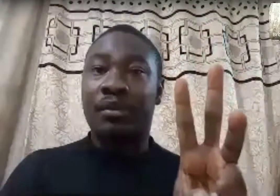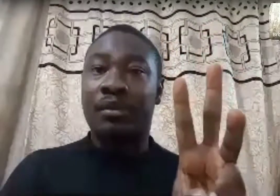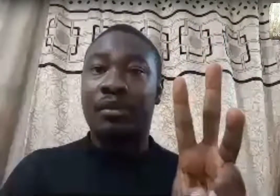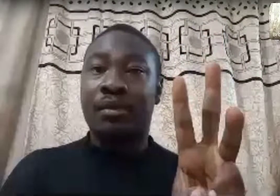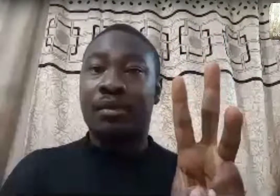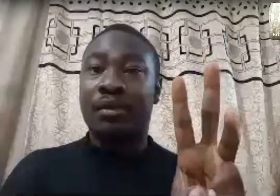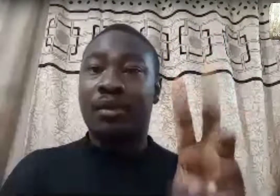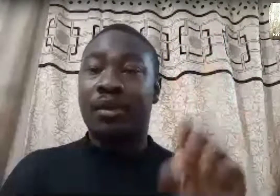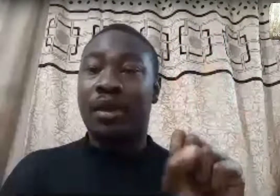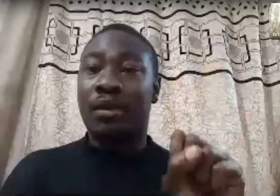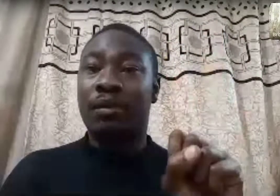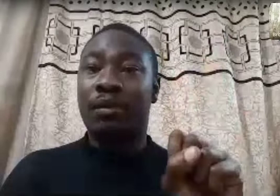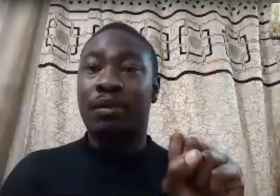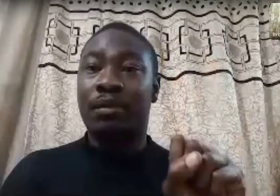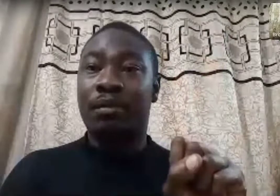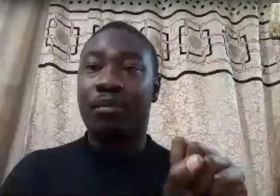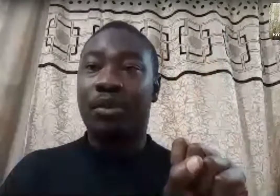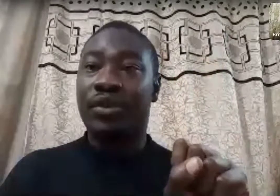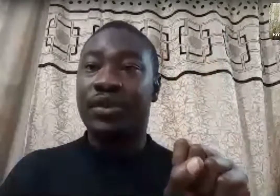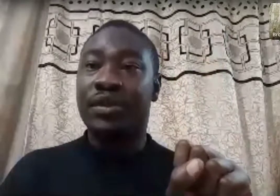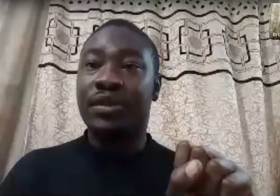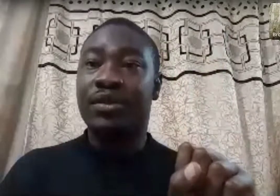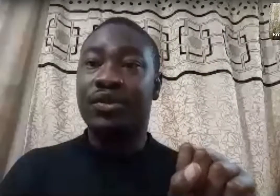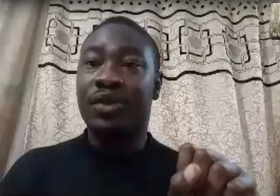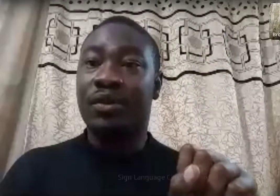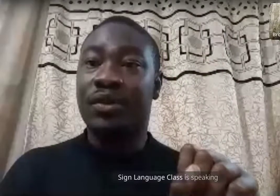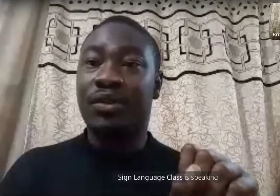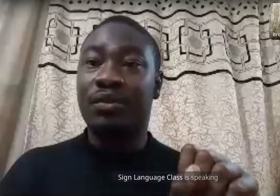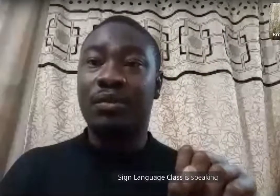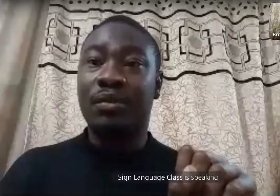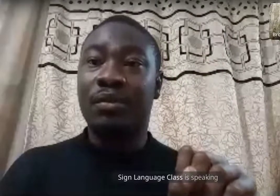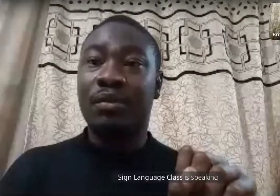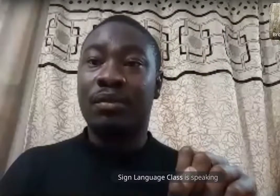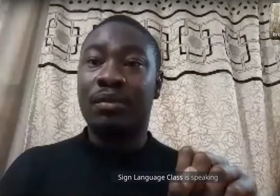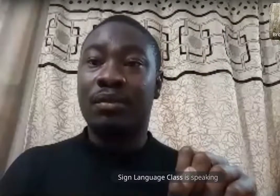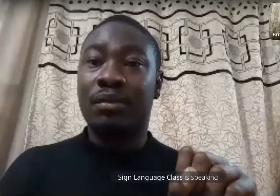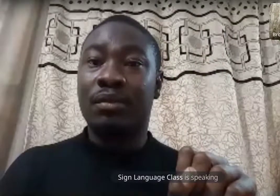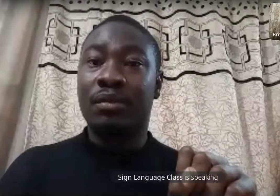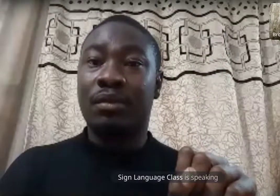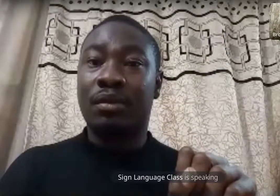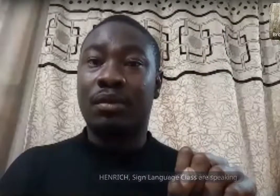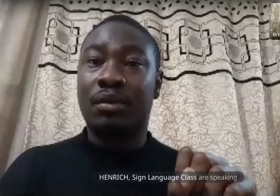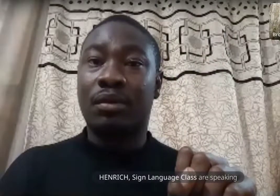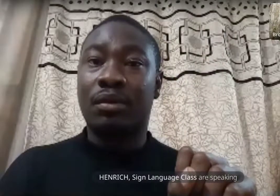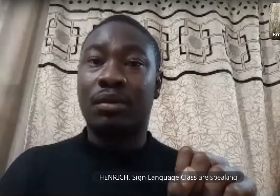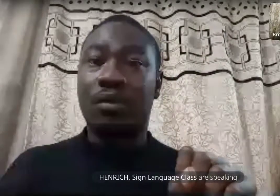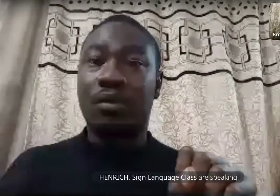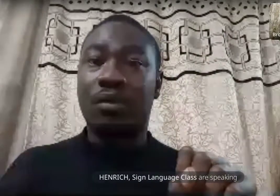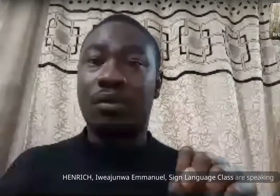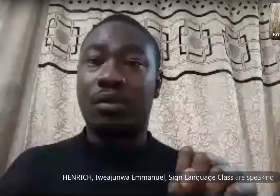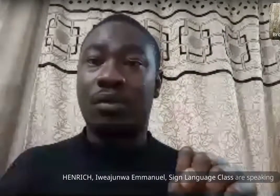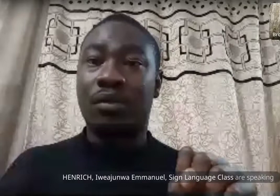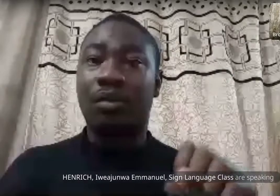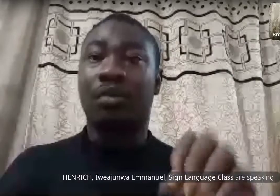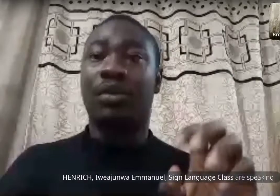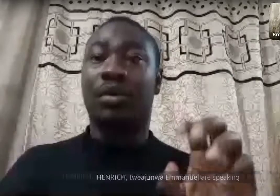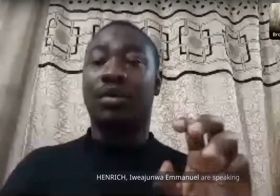Hello, moderators, should I continue? Yes, continue. I can't see her video. Continue, Endurance. We still cannot see